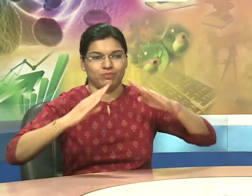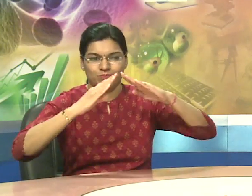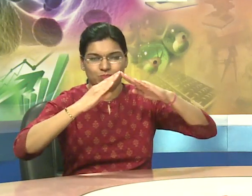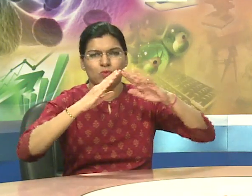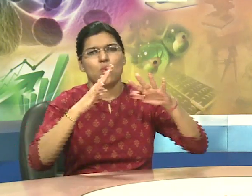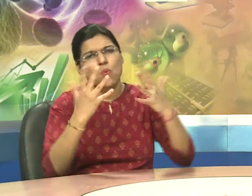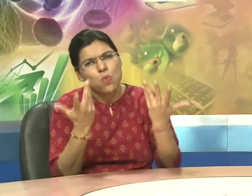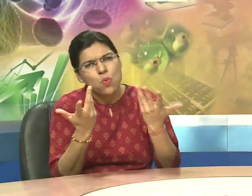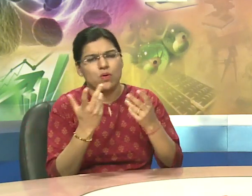21,